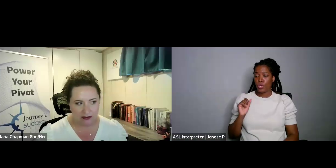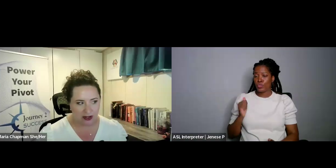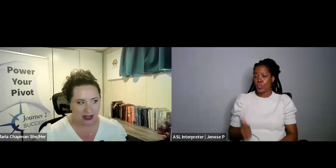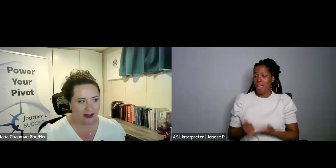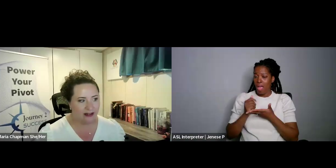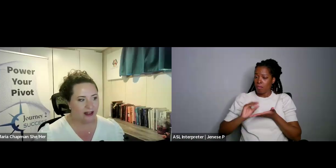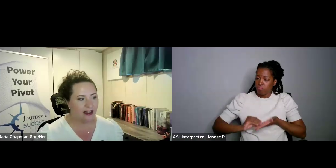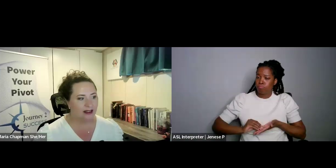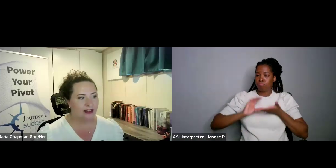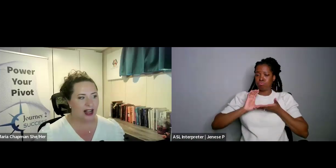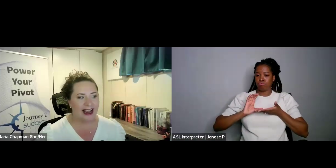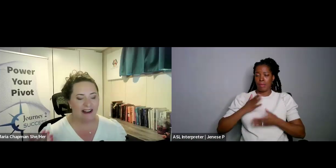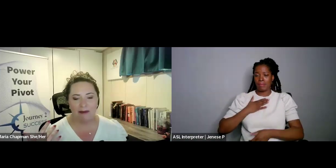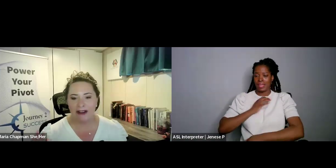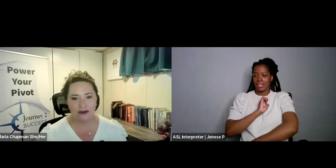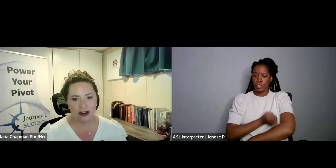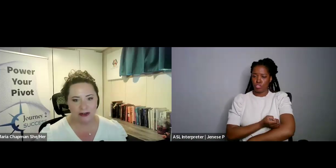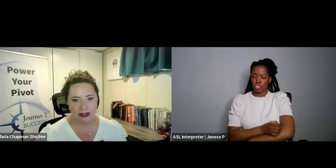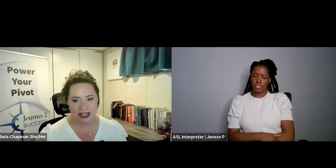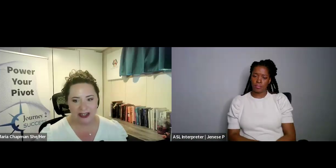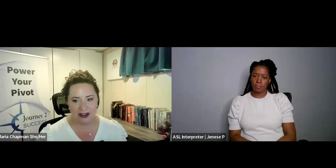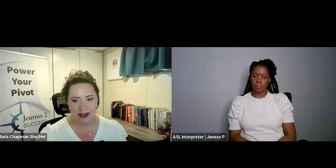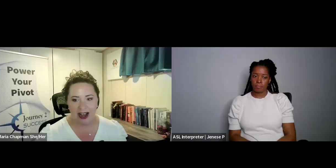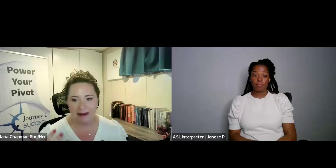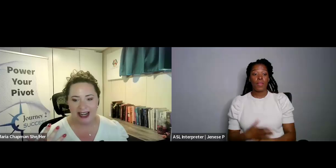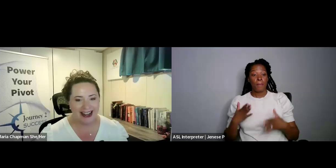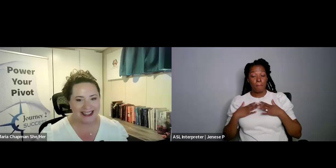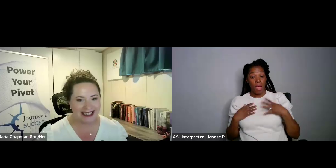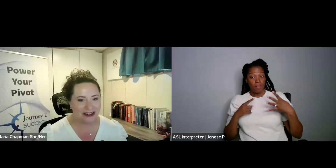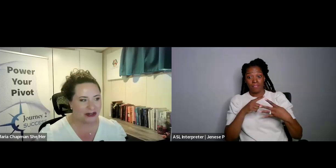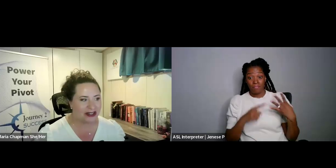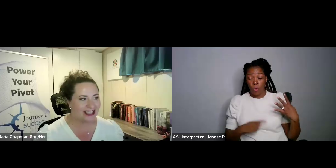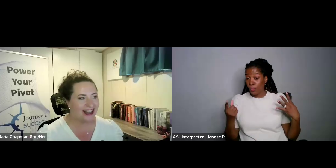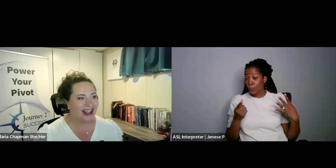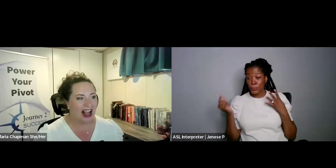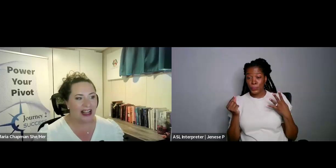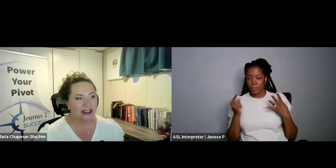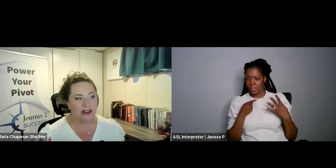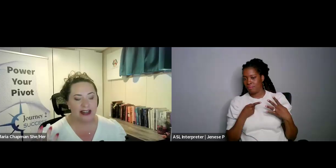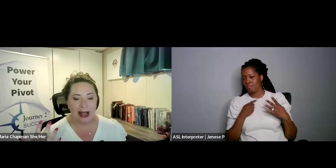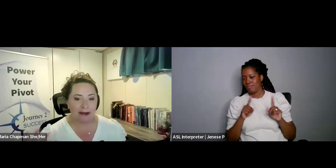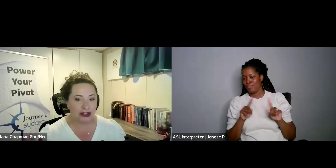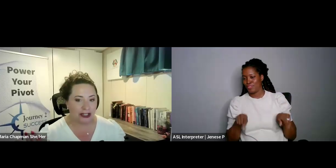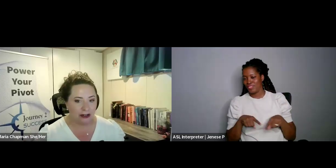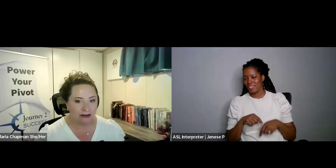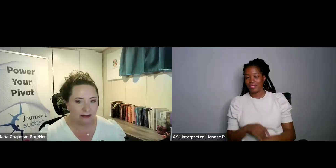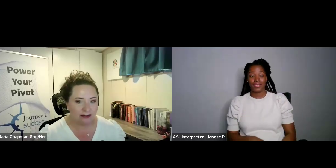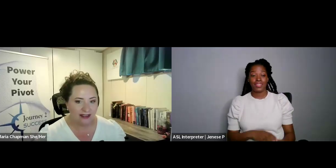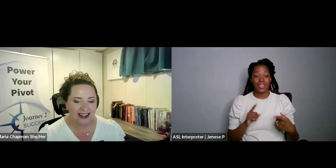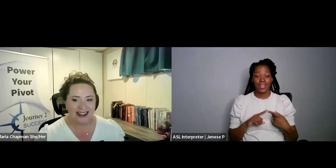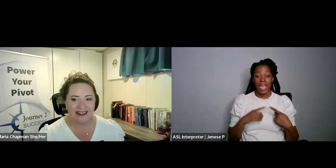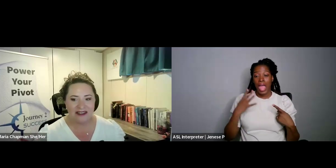you. Okay. I have my 4 go-tos here. I'm going to ask to hear yours. I love a